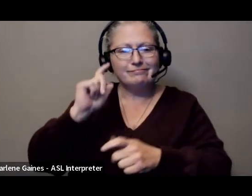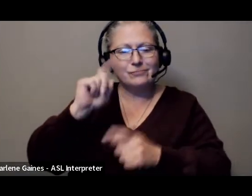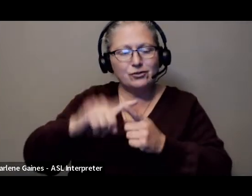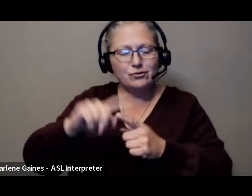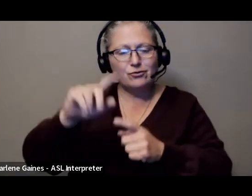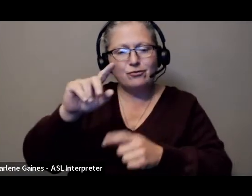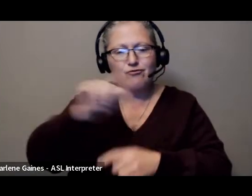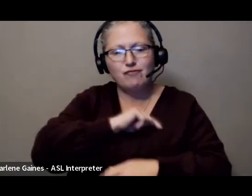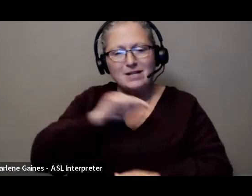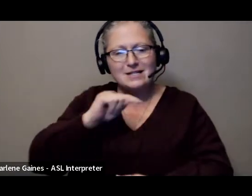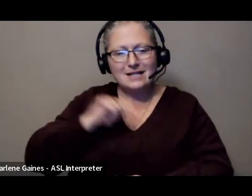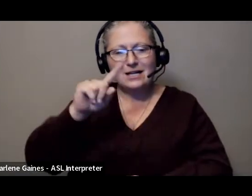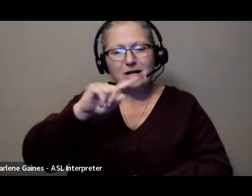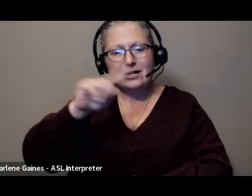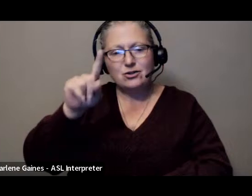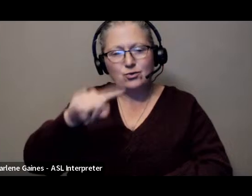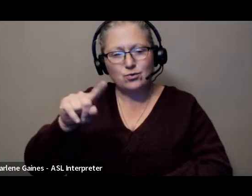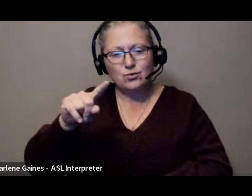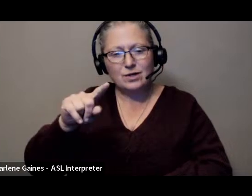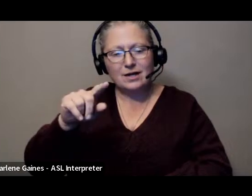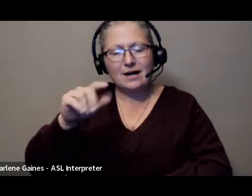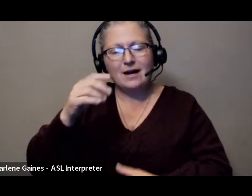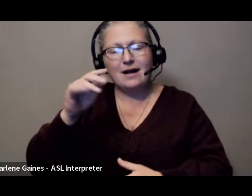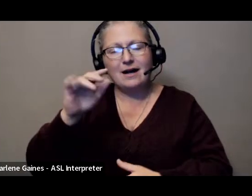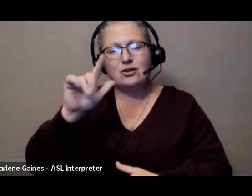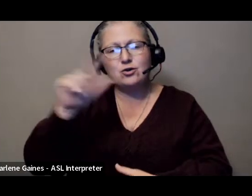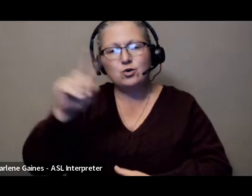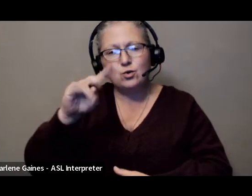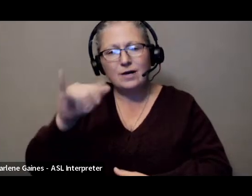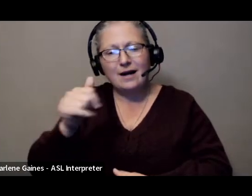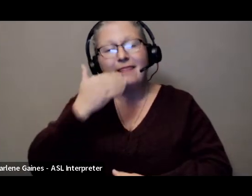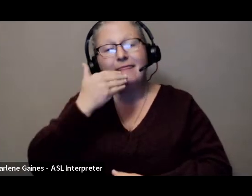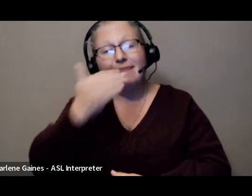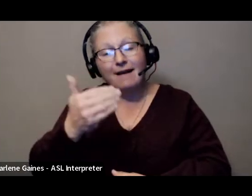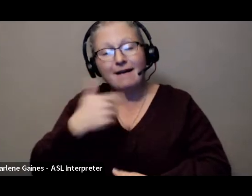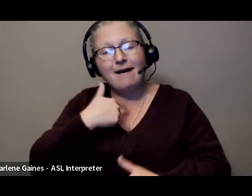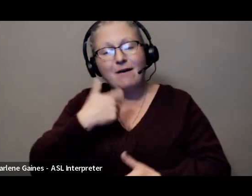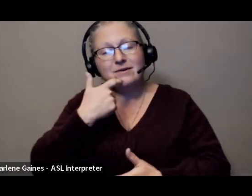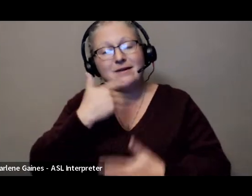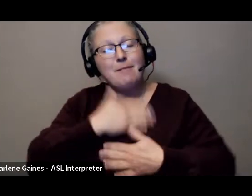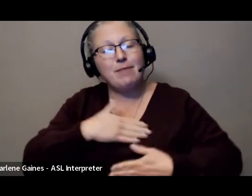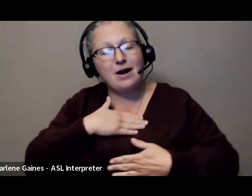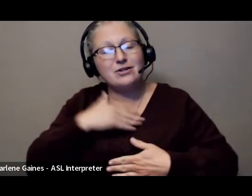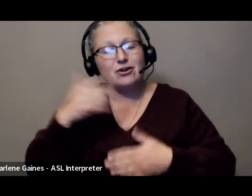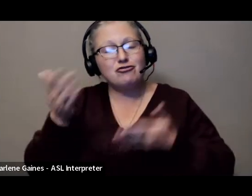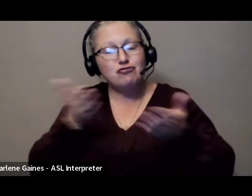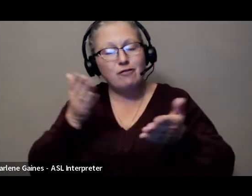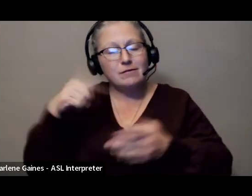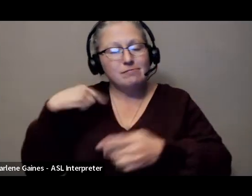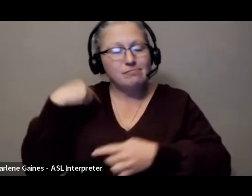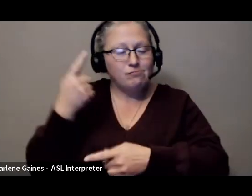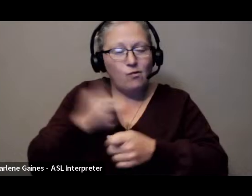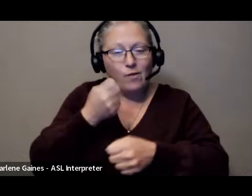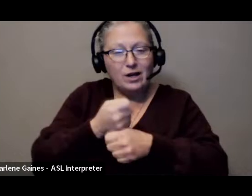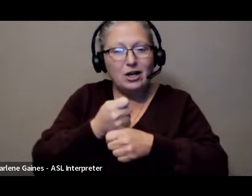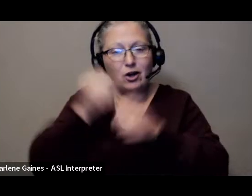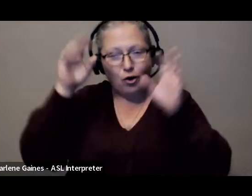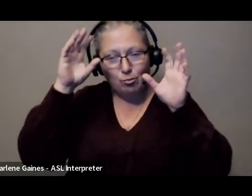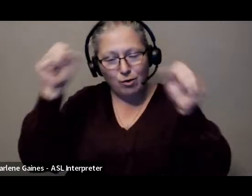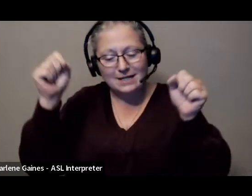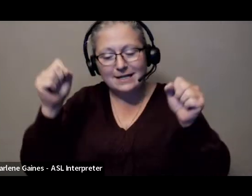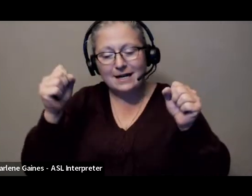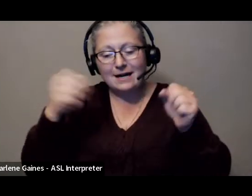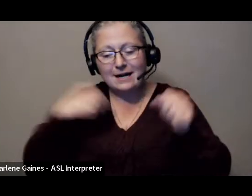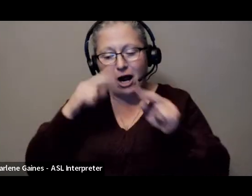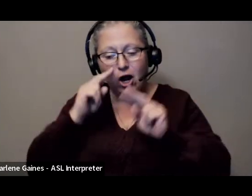trustee Zuniga. Thank you. I just want to say it has been a pleasure to serve on the board as the president this year. And I'm